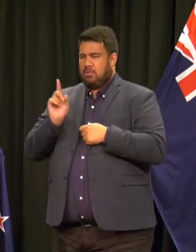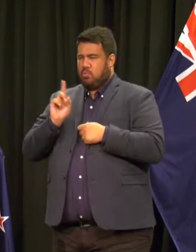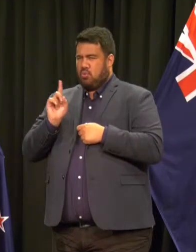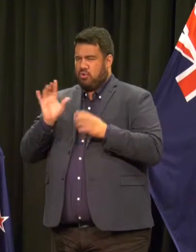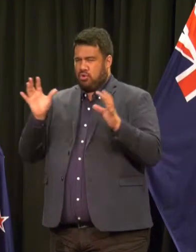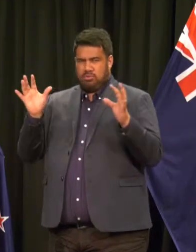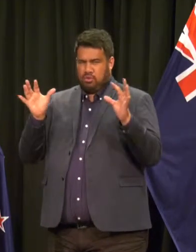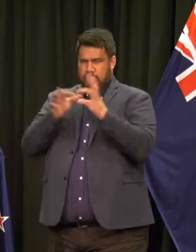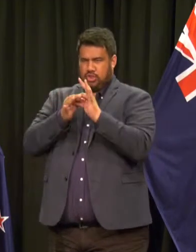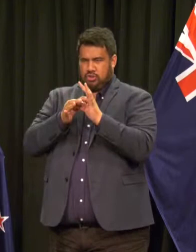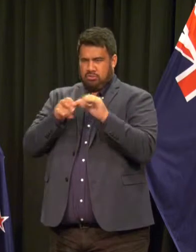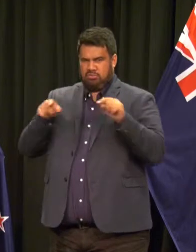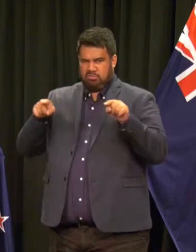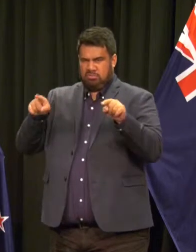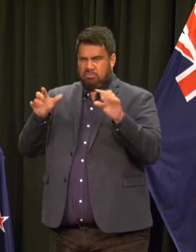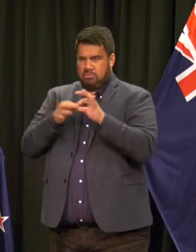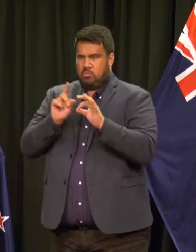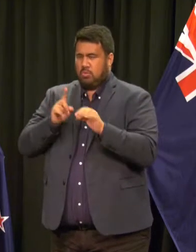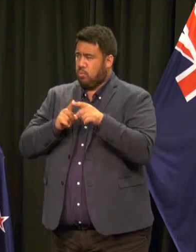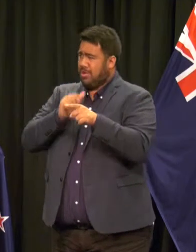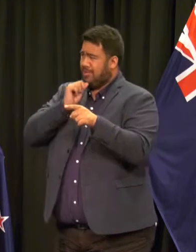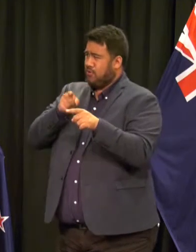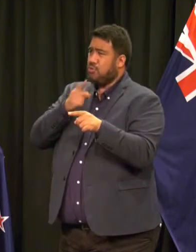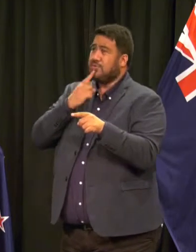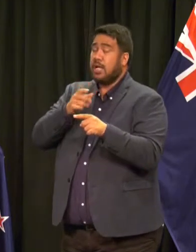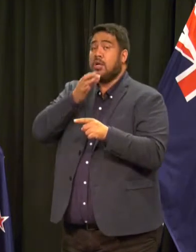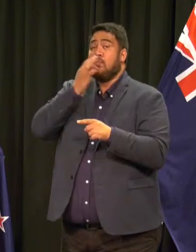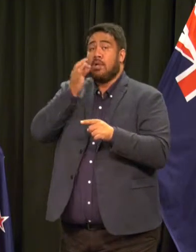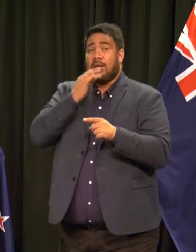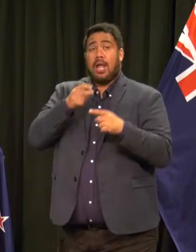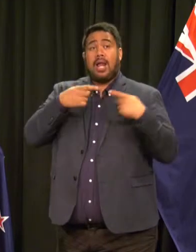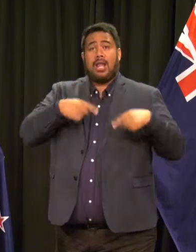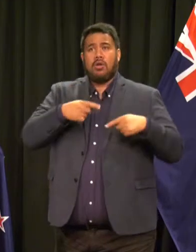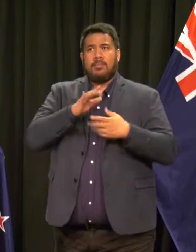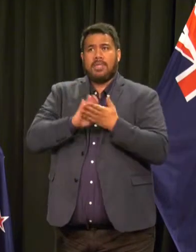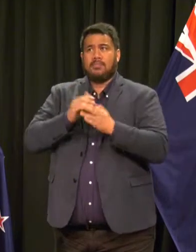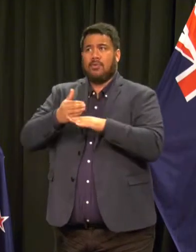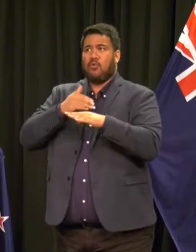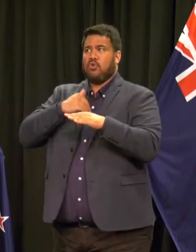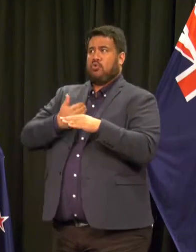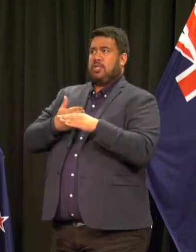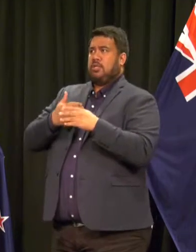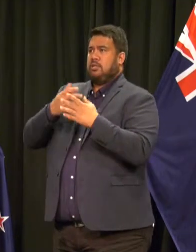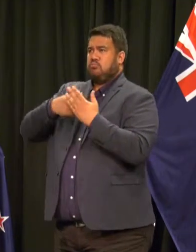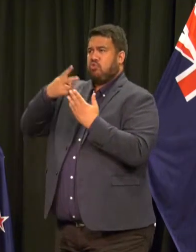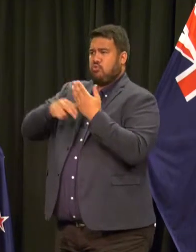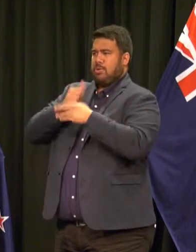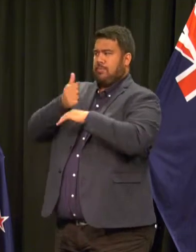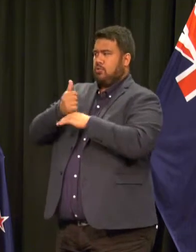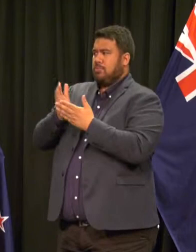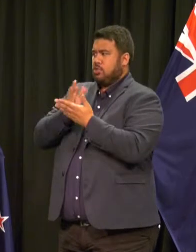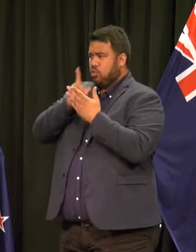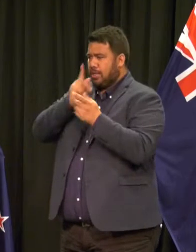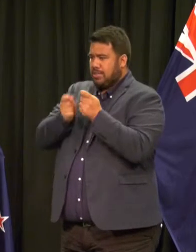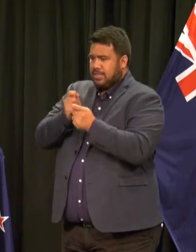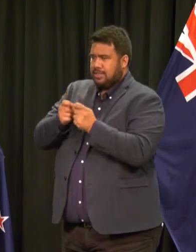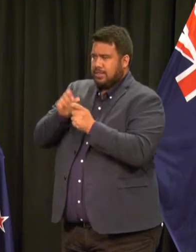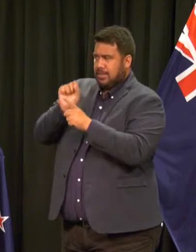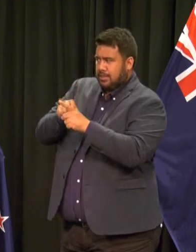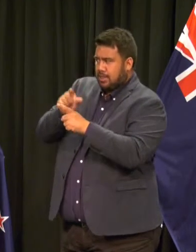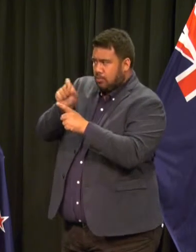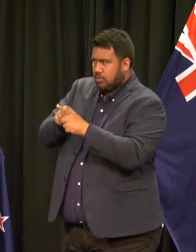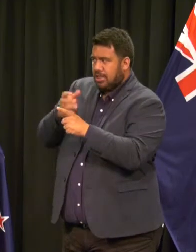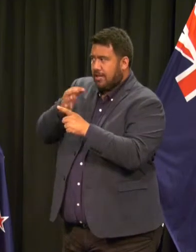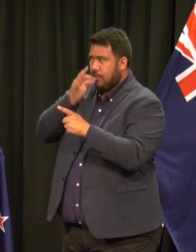Clearly, if you're going to legalise cannabis, you're going to need some kind of regime in place where you can test for that, whether drivers are